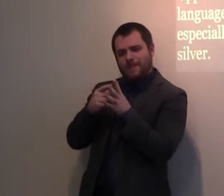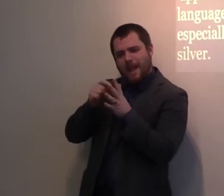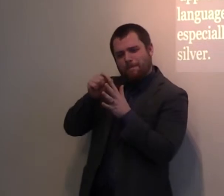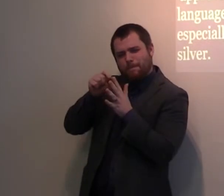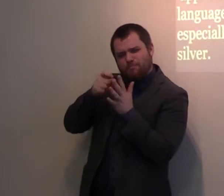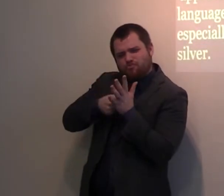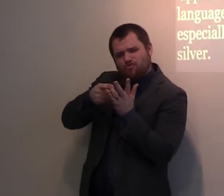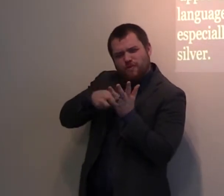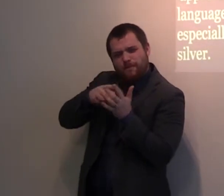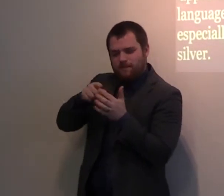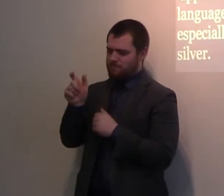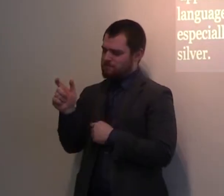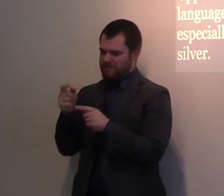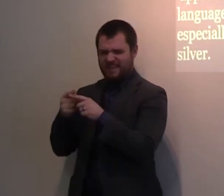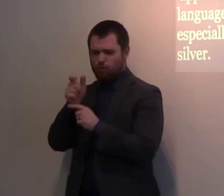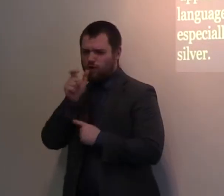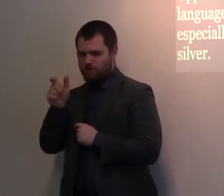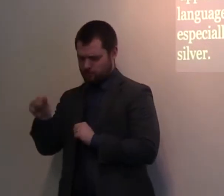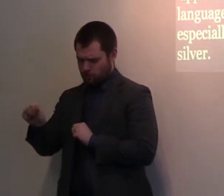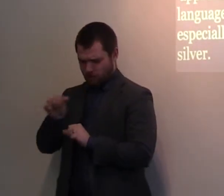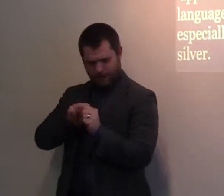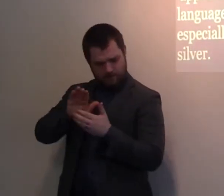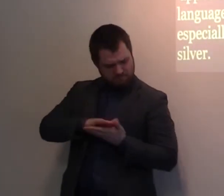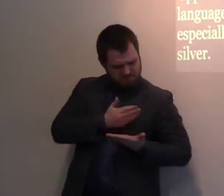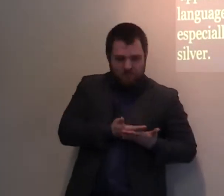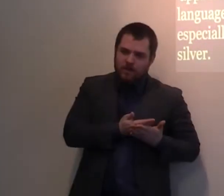Translated from the Greek language, means to test something,